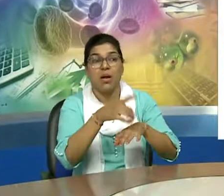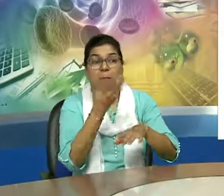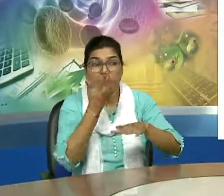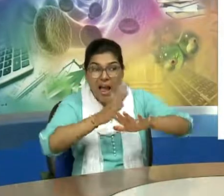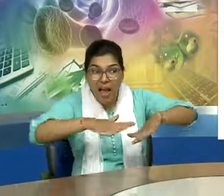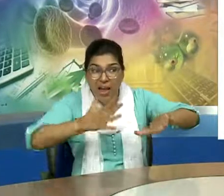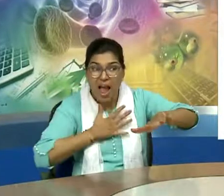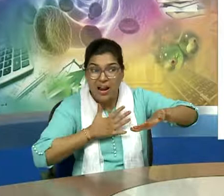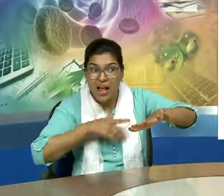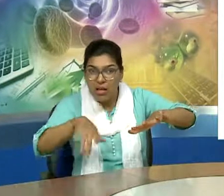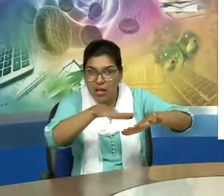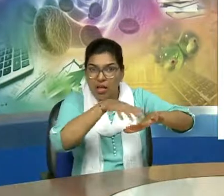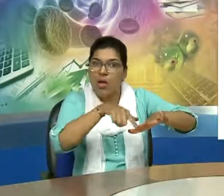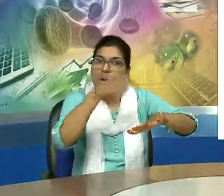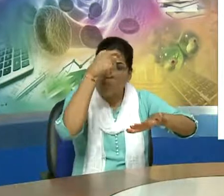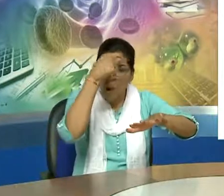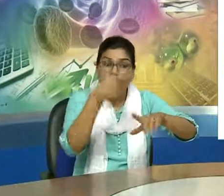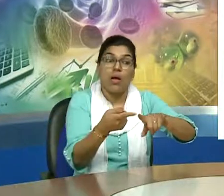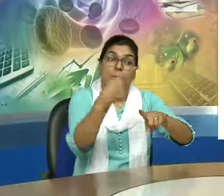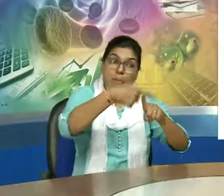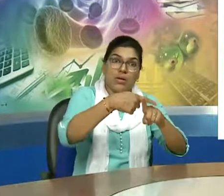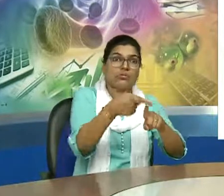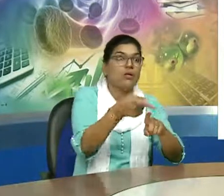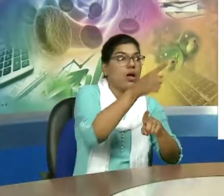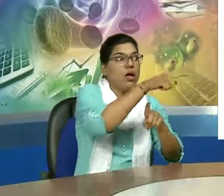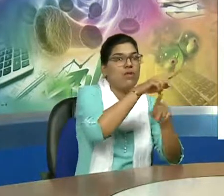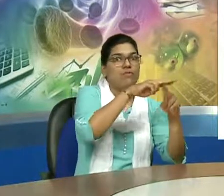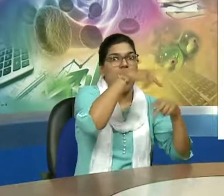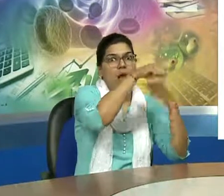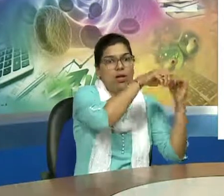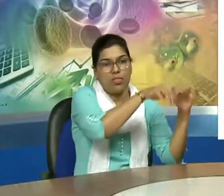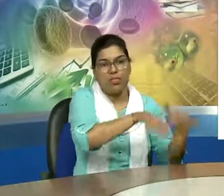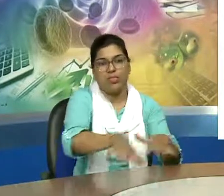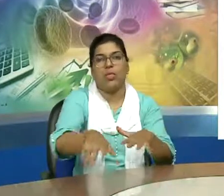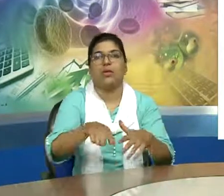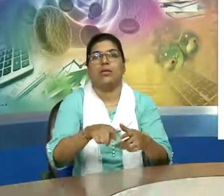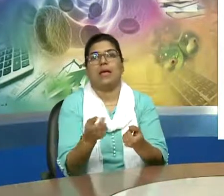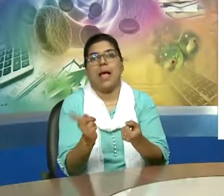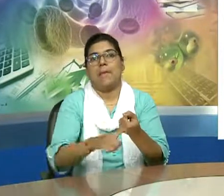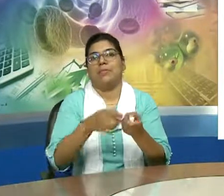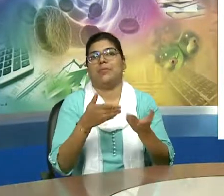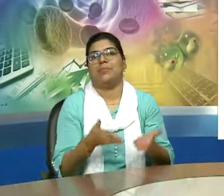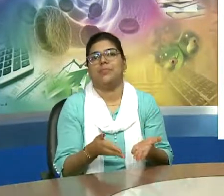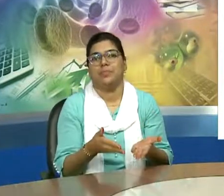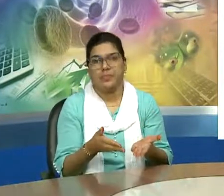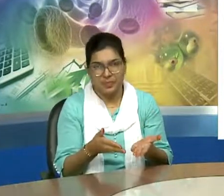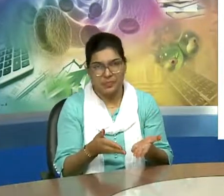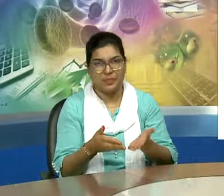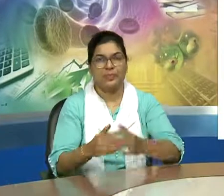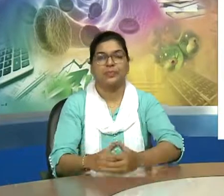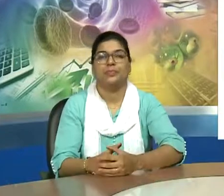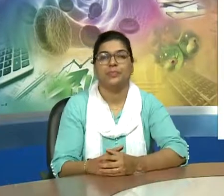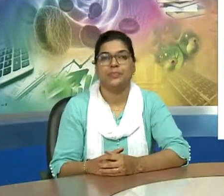volatile dimethyl 1 mercury by the action of anaerobic bacteria.